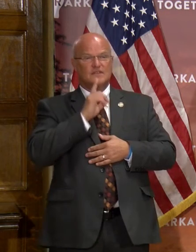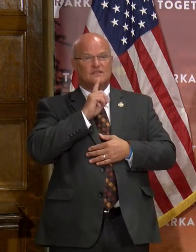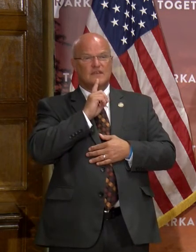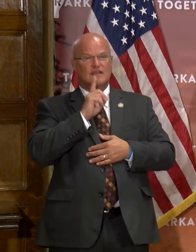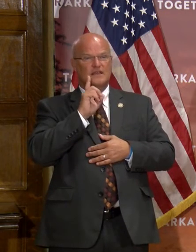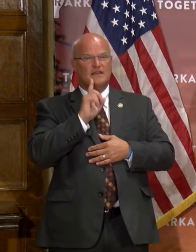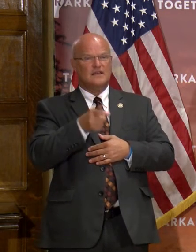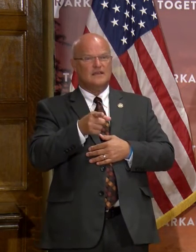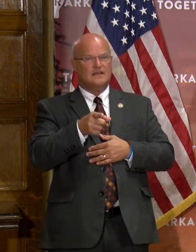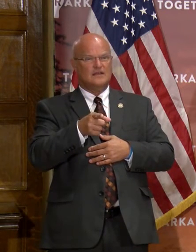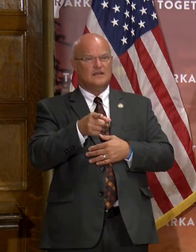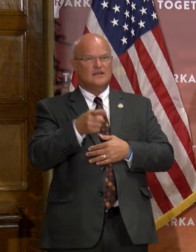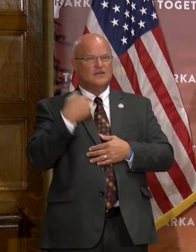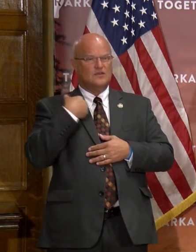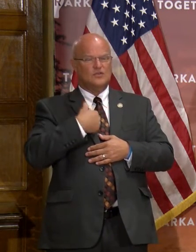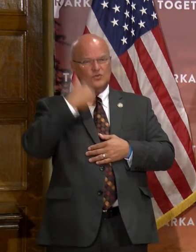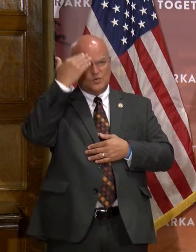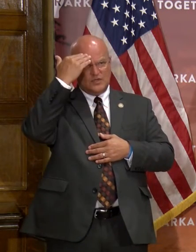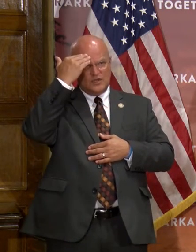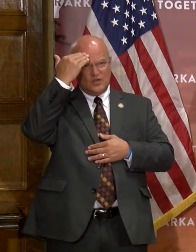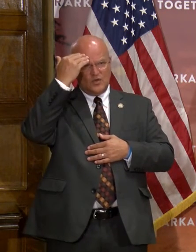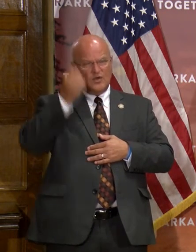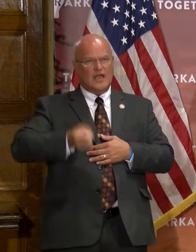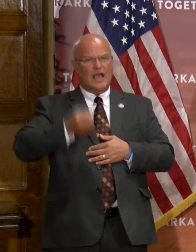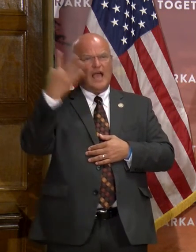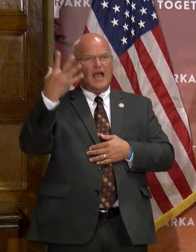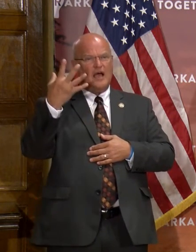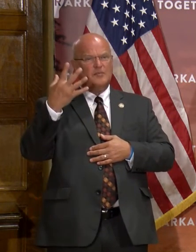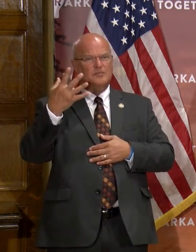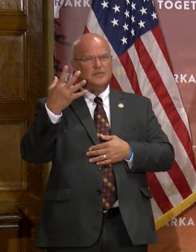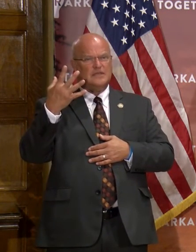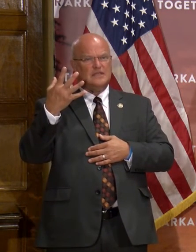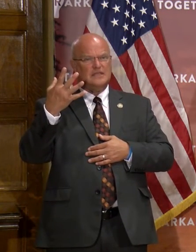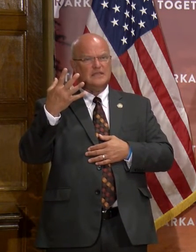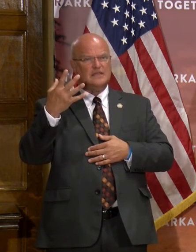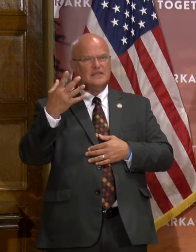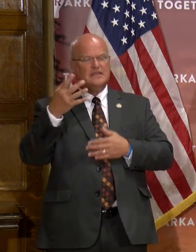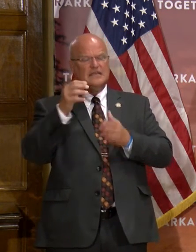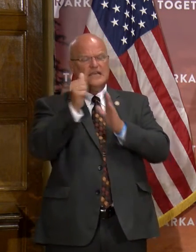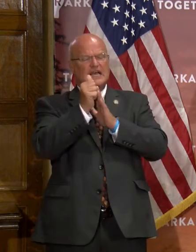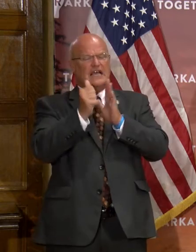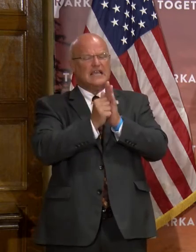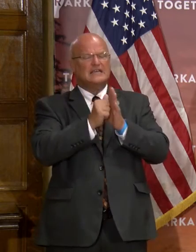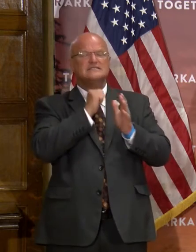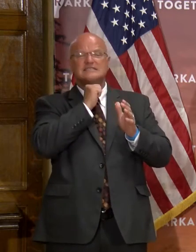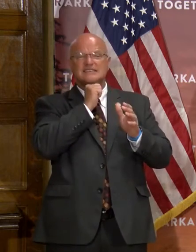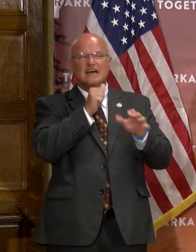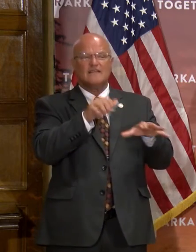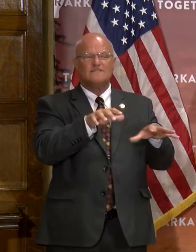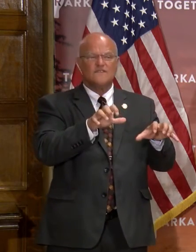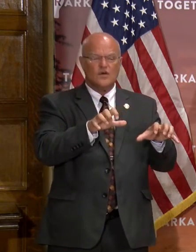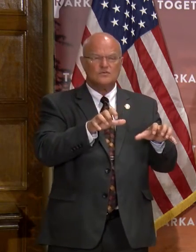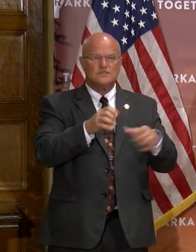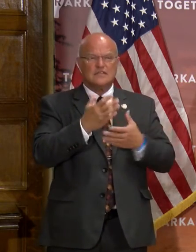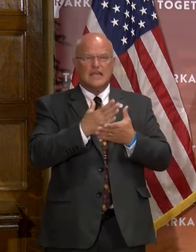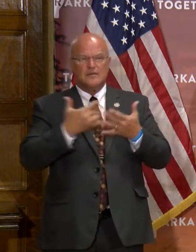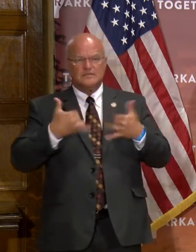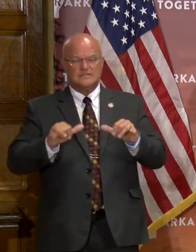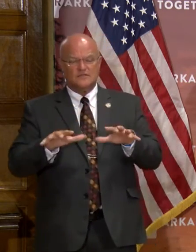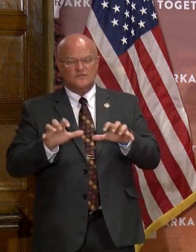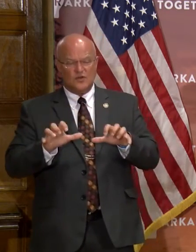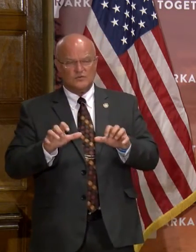table. Do we know how, excuse me, how many accounts have been unfrozen the past couple of weeks and how many are still